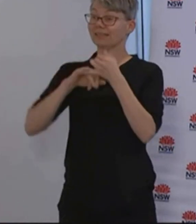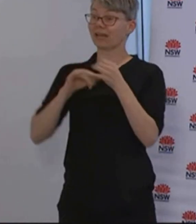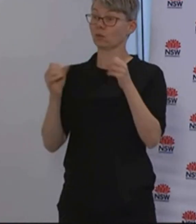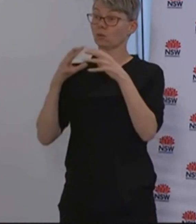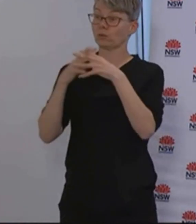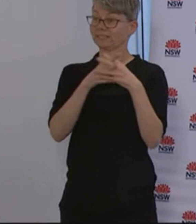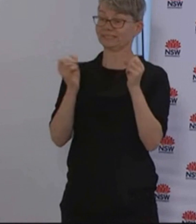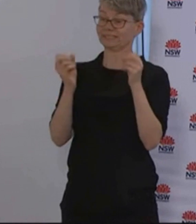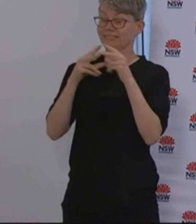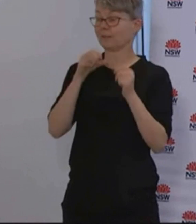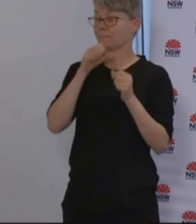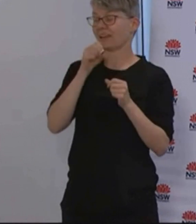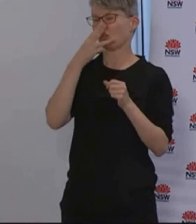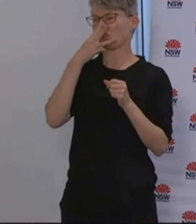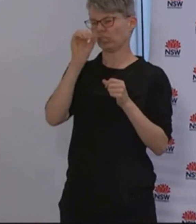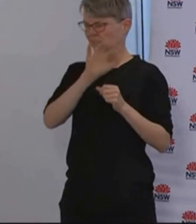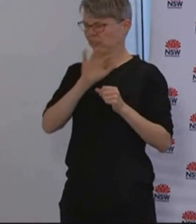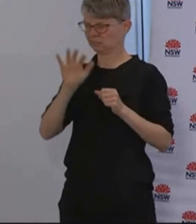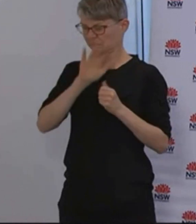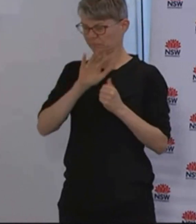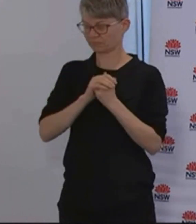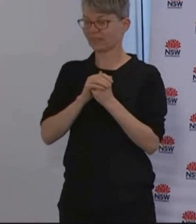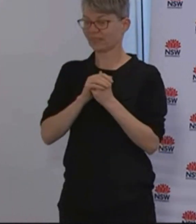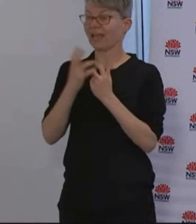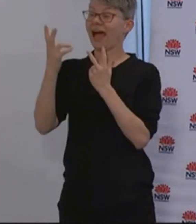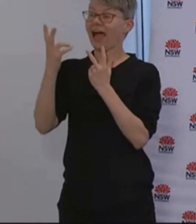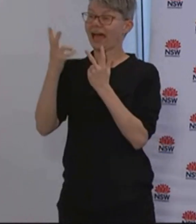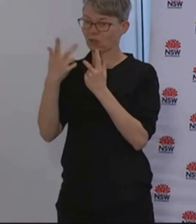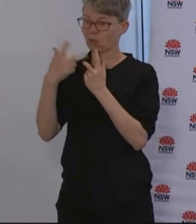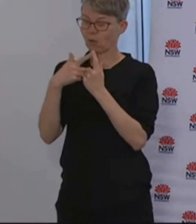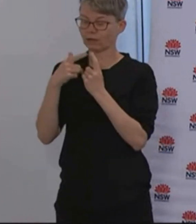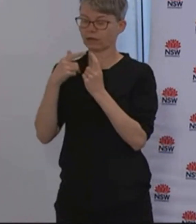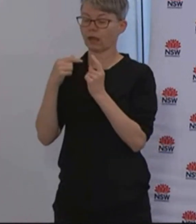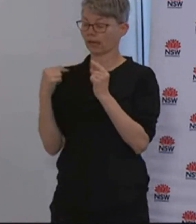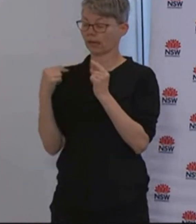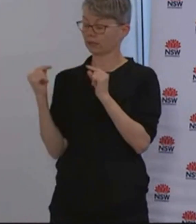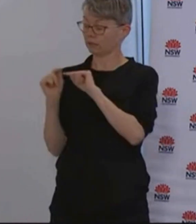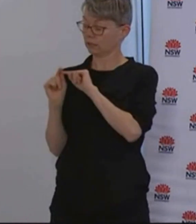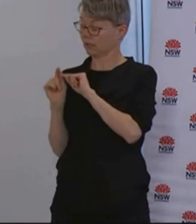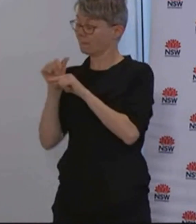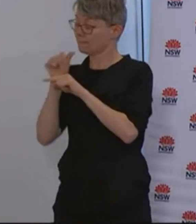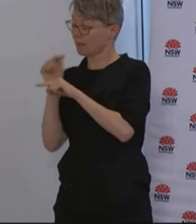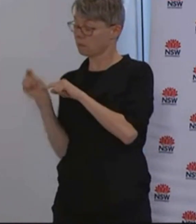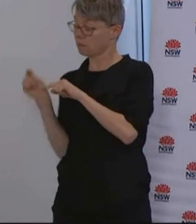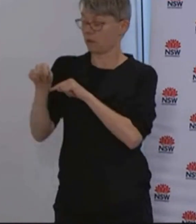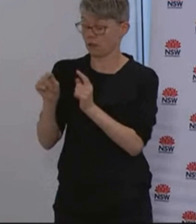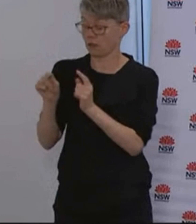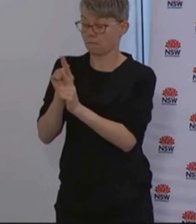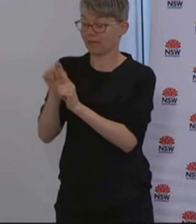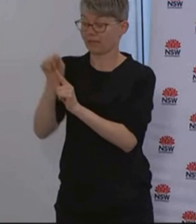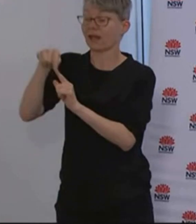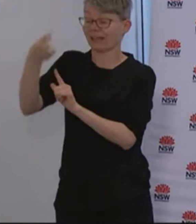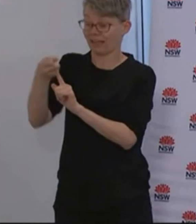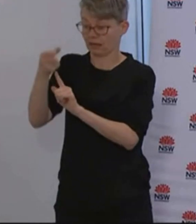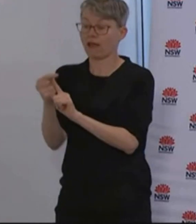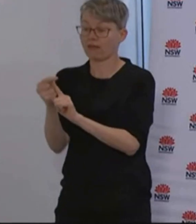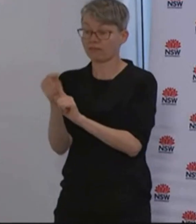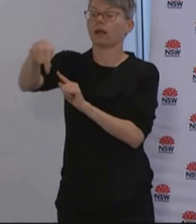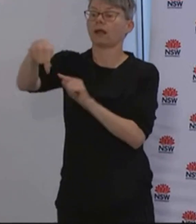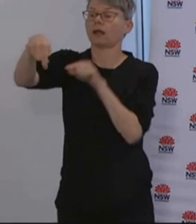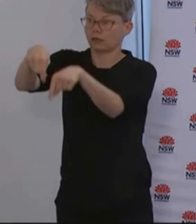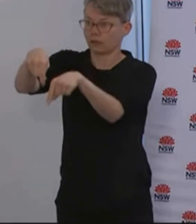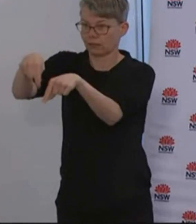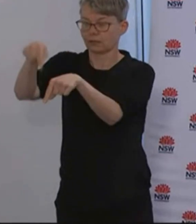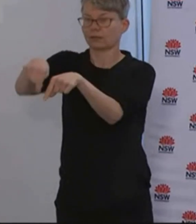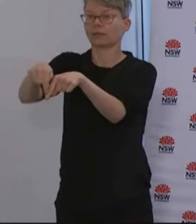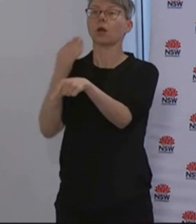30s. And a further case was an indirect contact, or a 3rd generation, a tertiary case of the hotel case, a